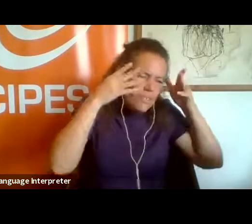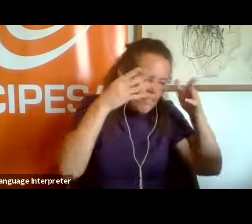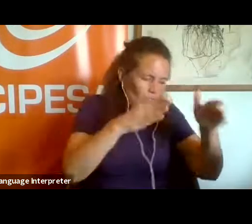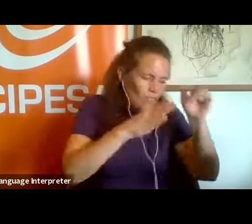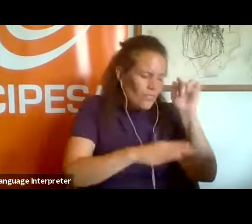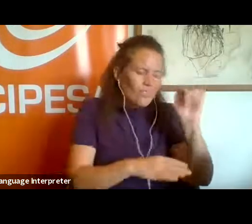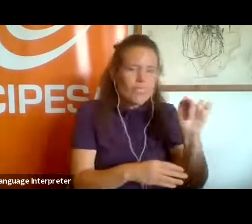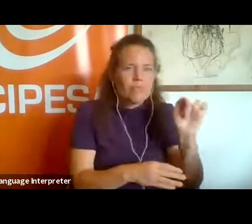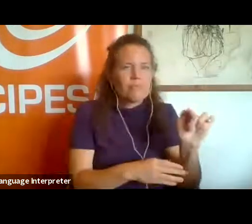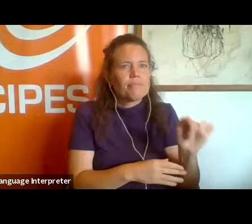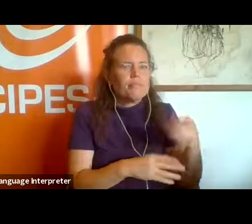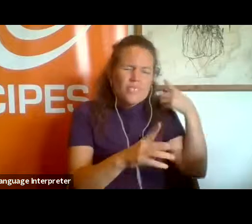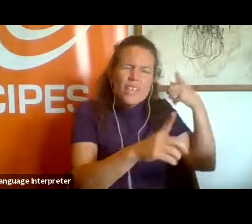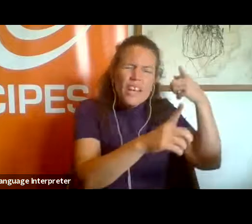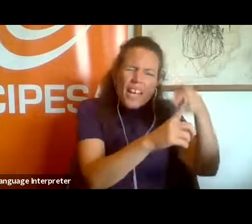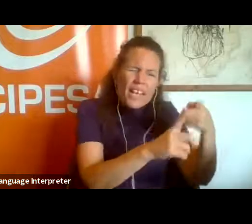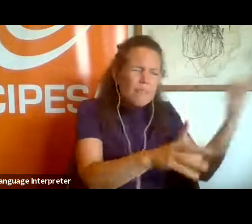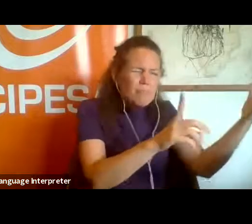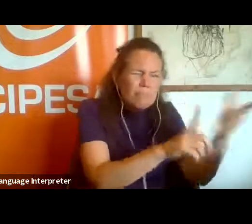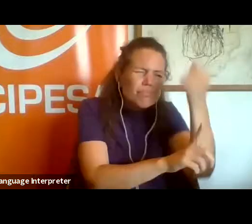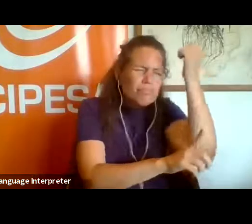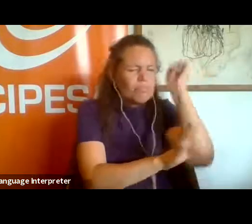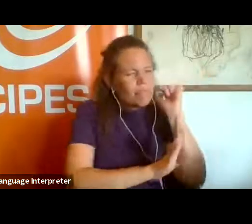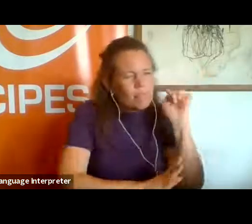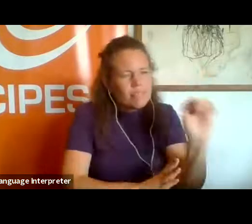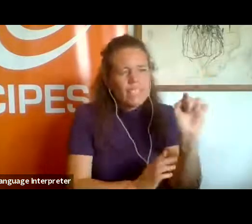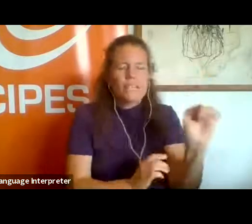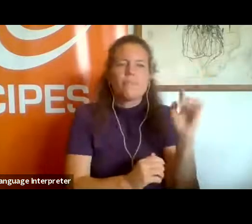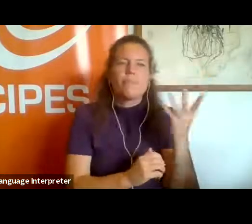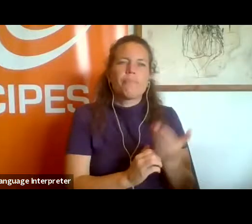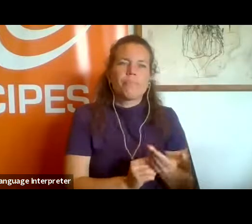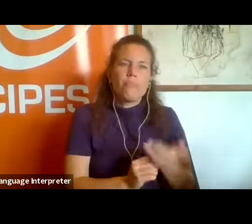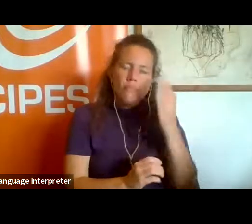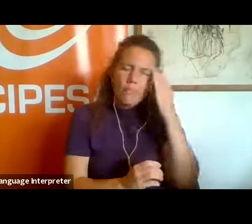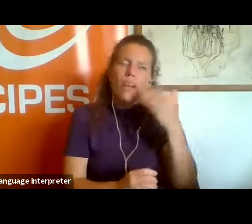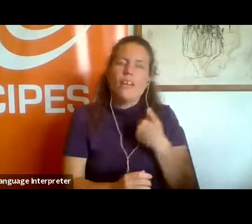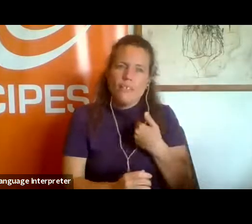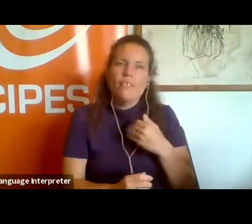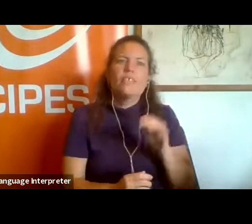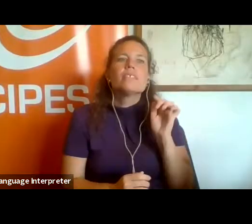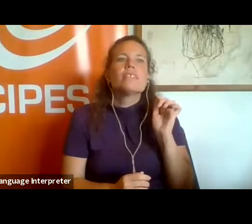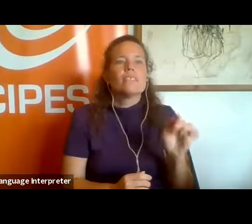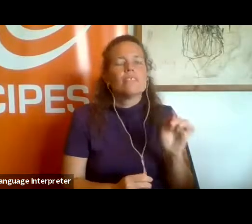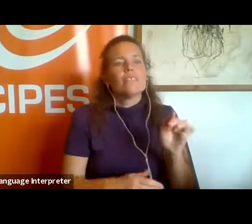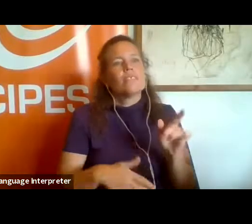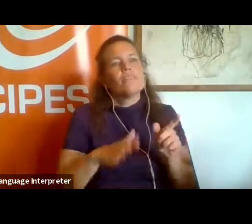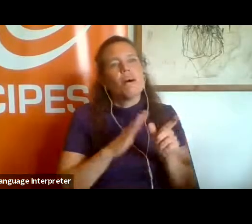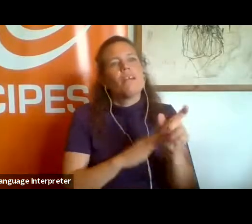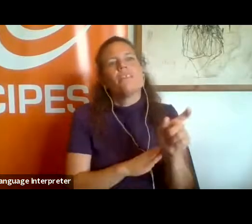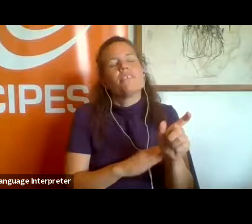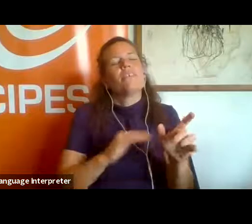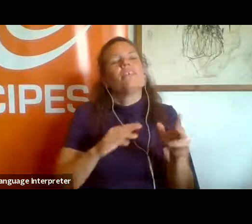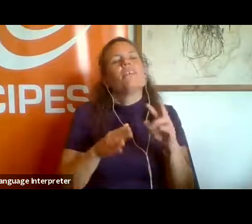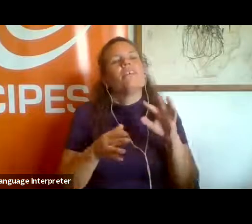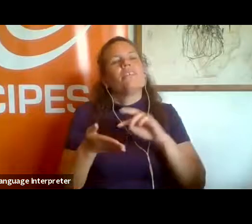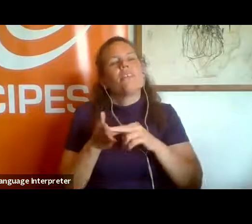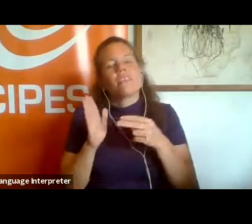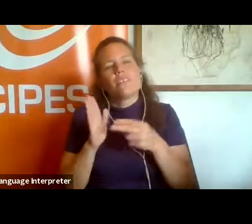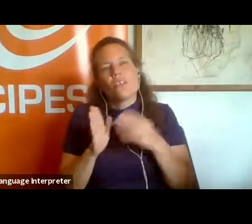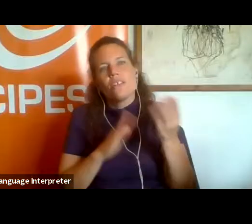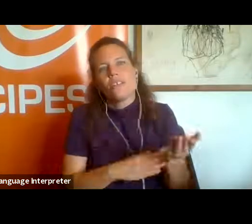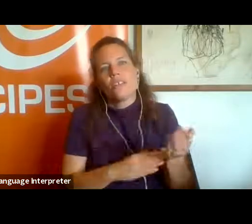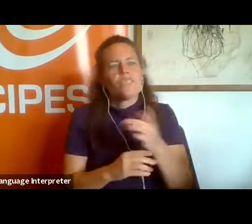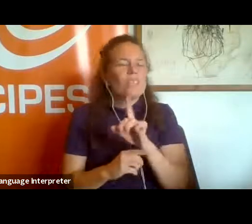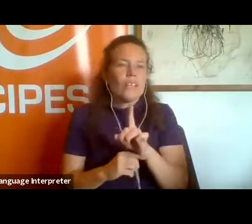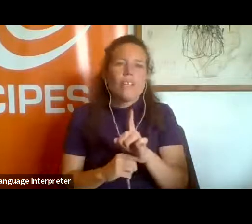be aiming for and striving for. And I think a part of that is obviously acknowledging that there is going to be a dark side